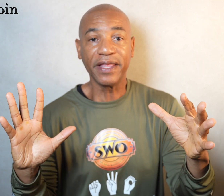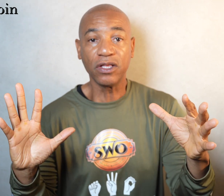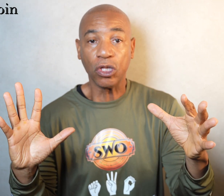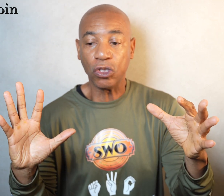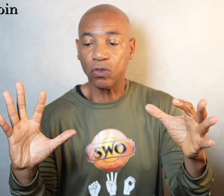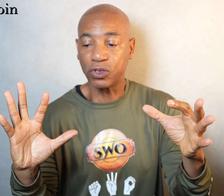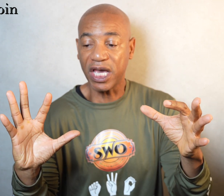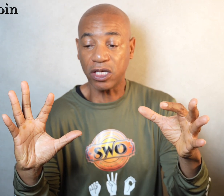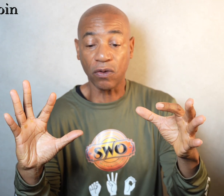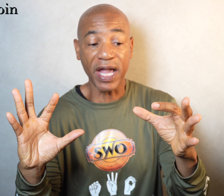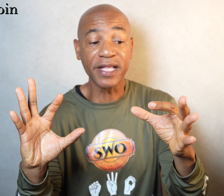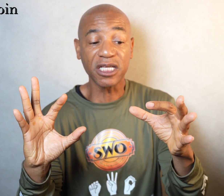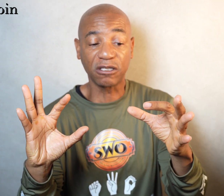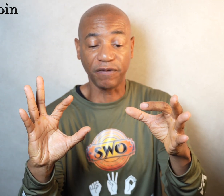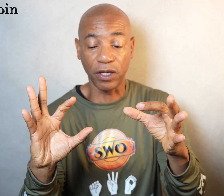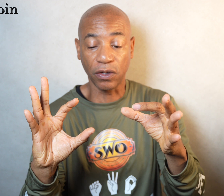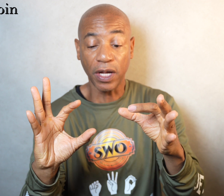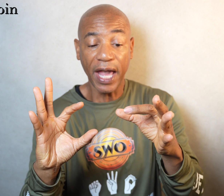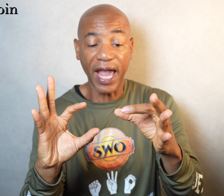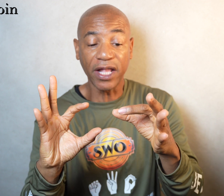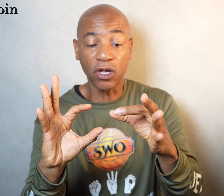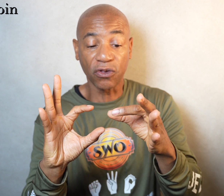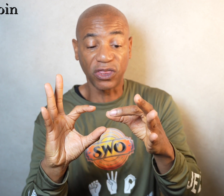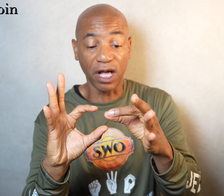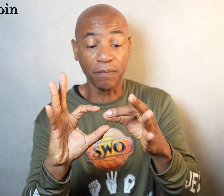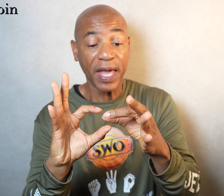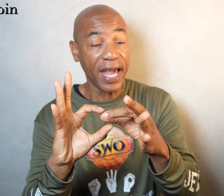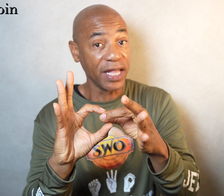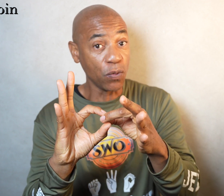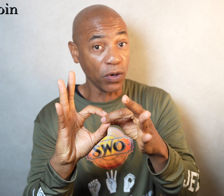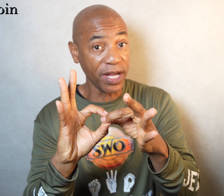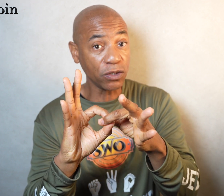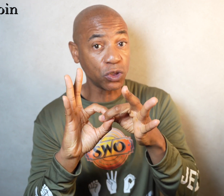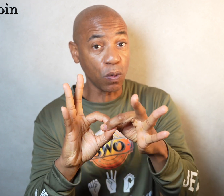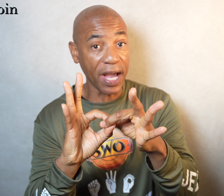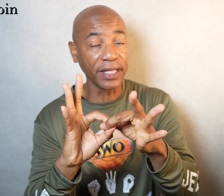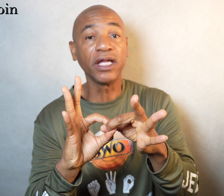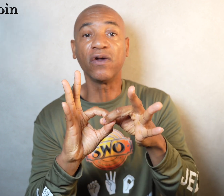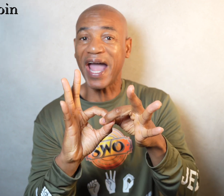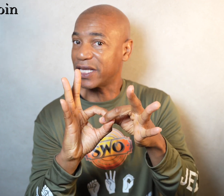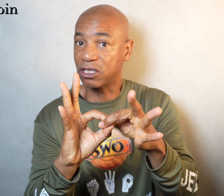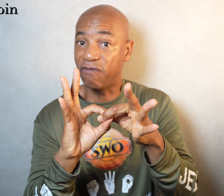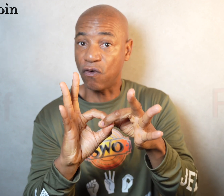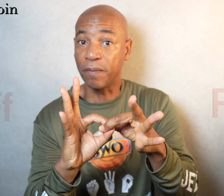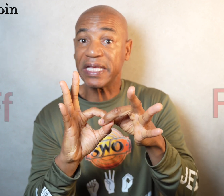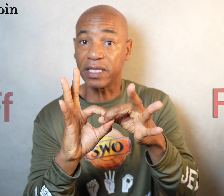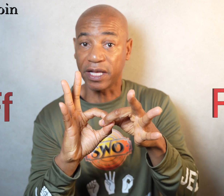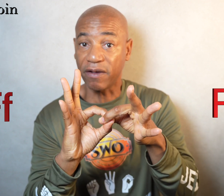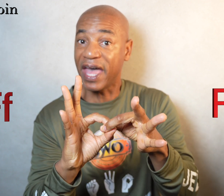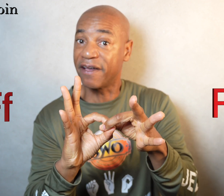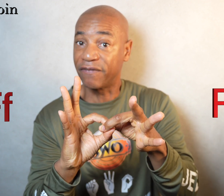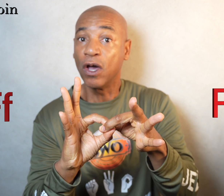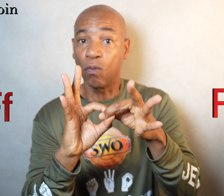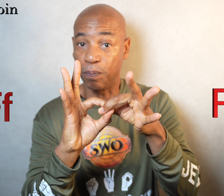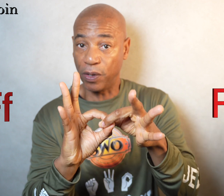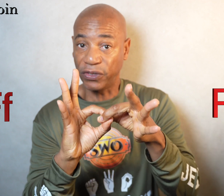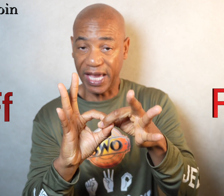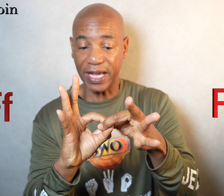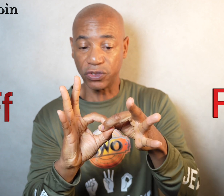then you'll take your index finger and your thumb, and they will intertwine, and you're actually forming the letter F with both hands, just